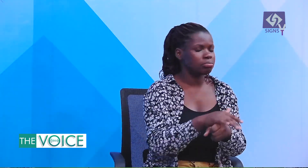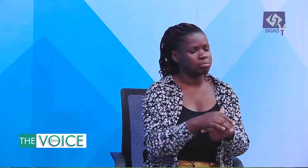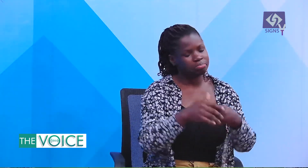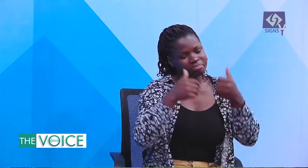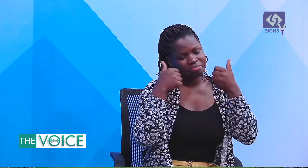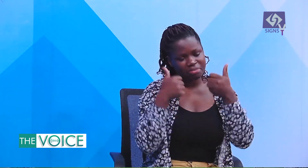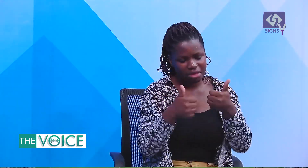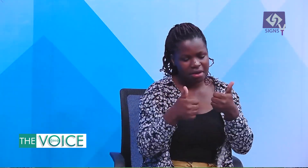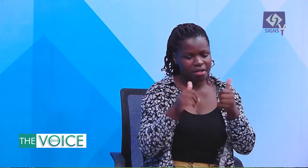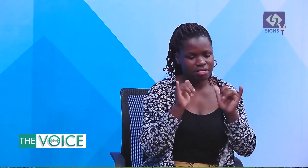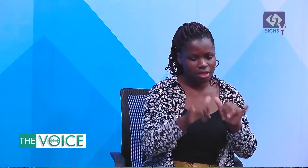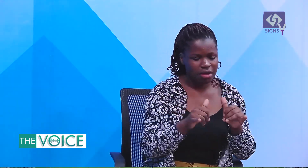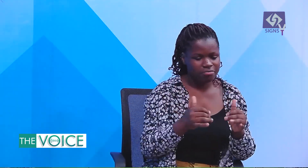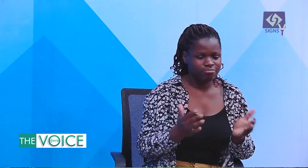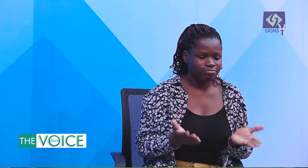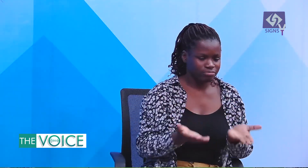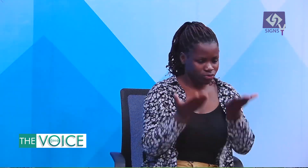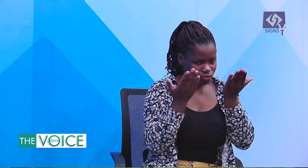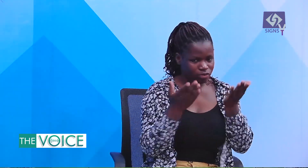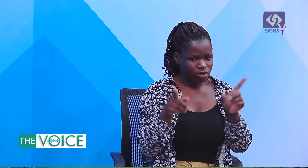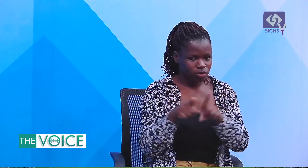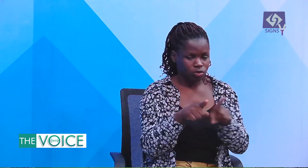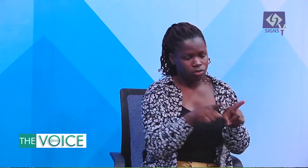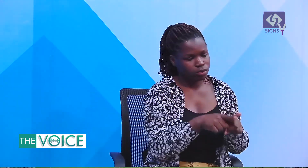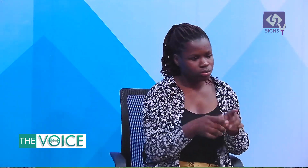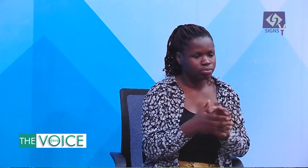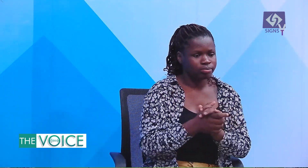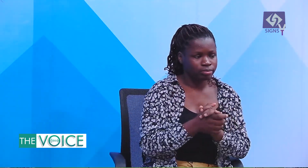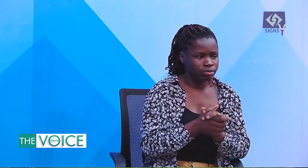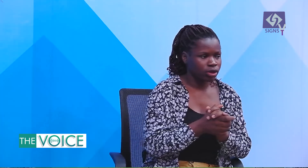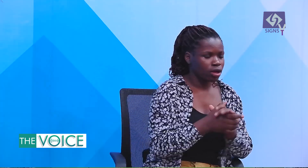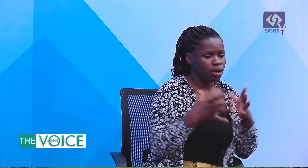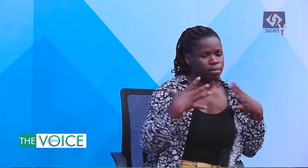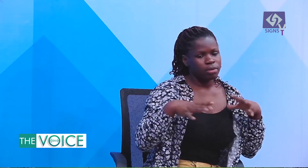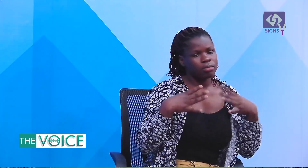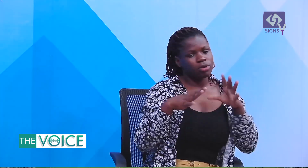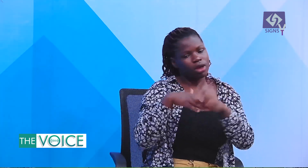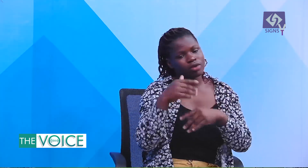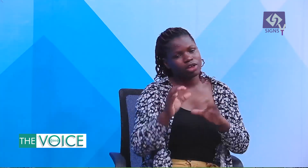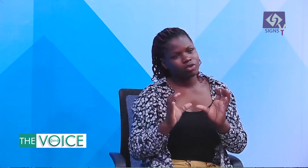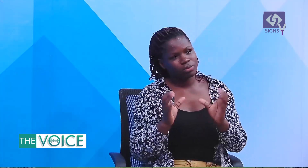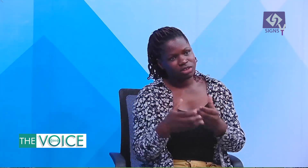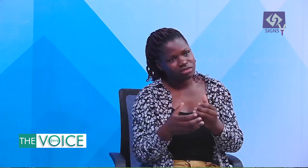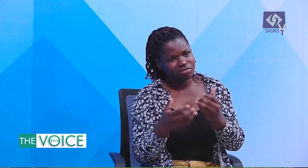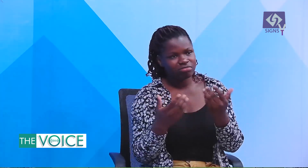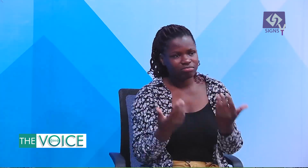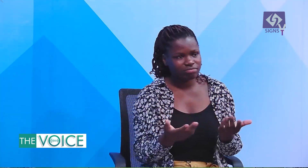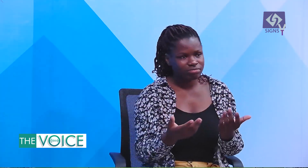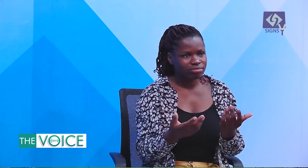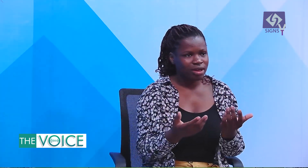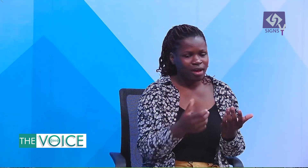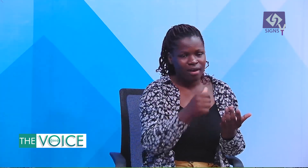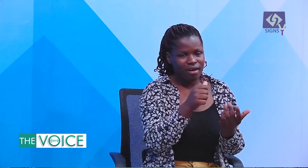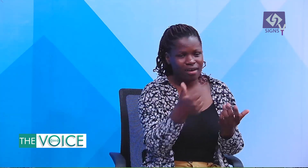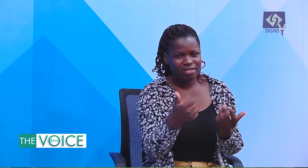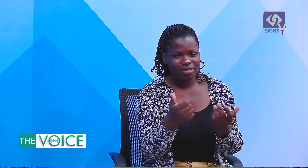if it's any other disability, any gaps that you're noticing, I'd like us to bridge them and work together. Everyone at